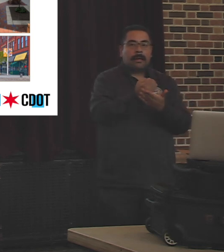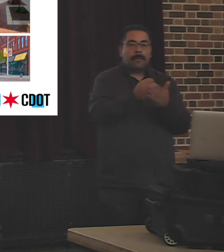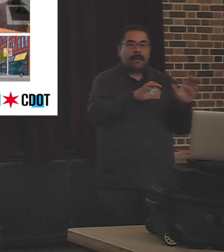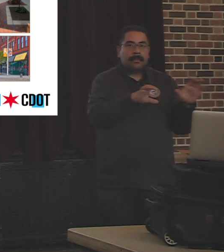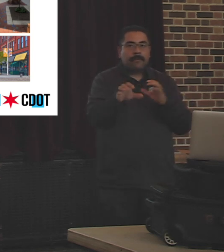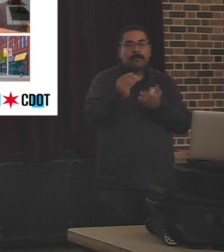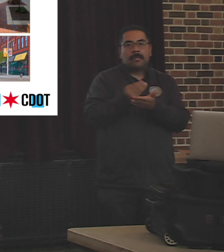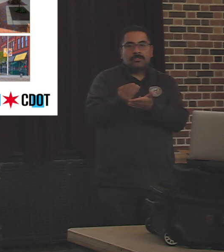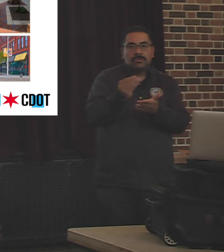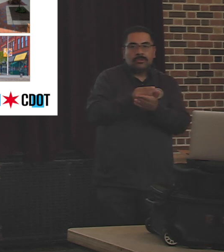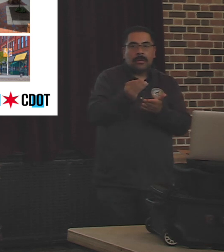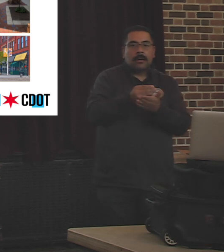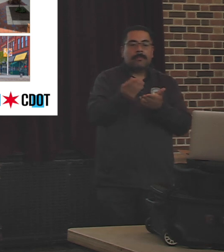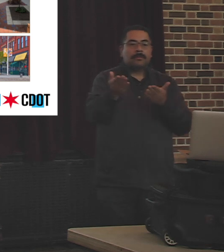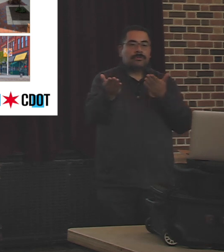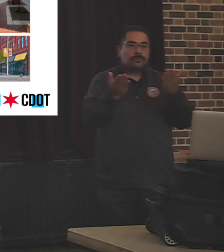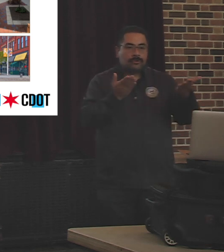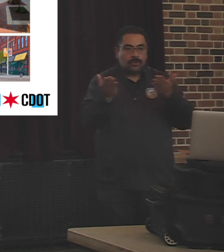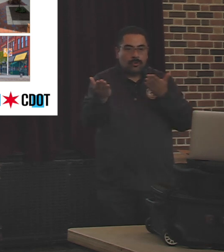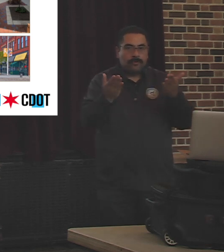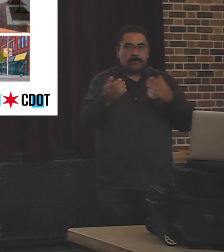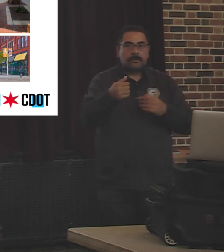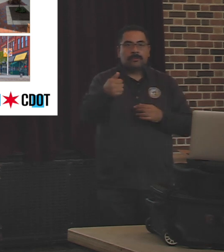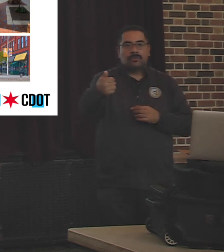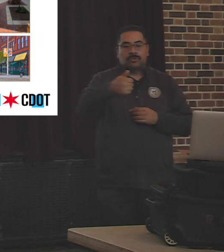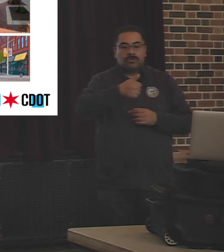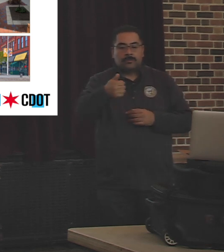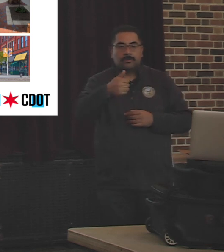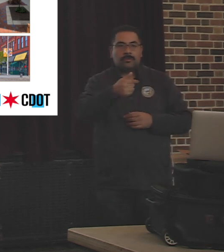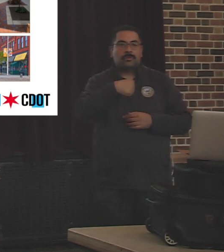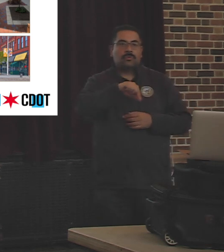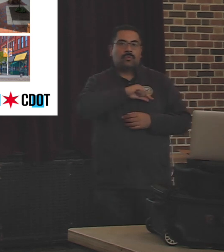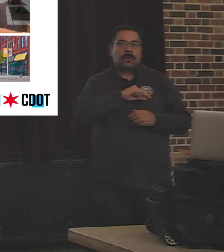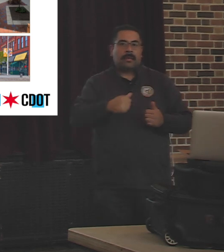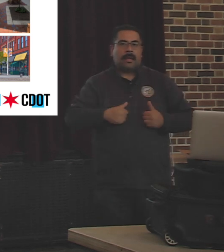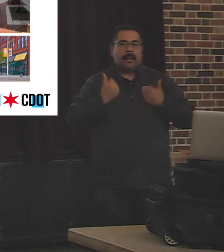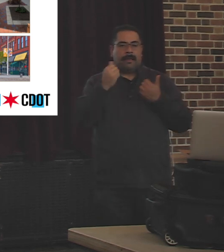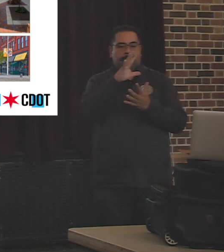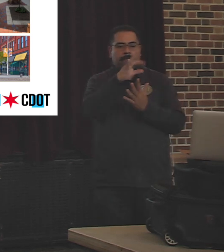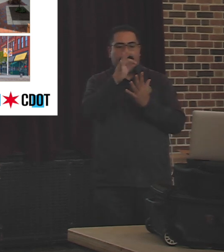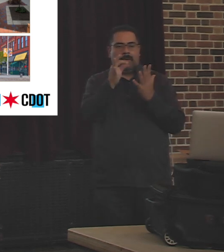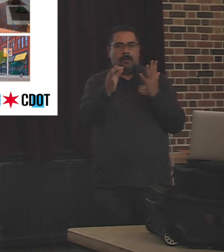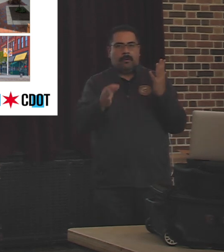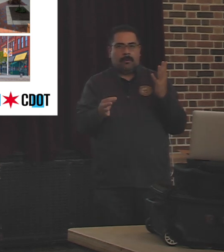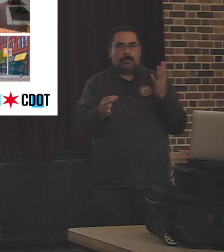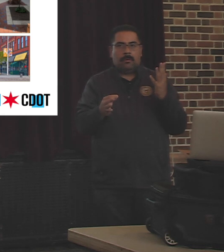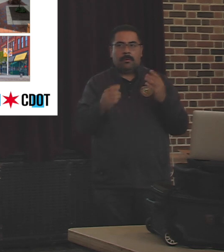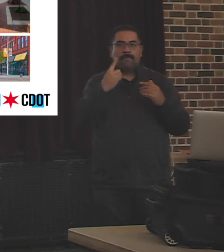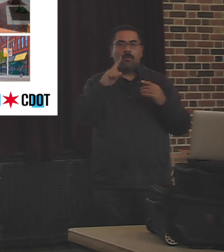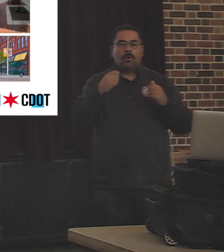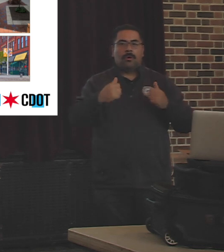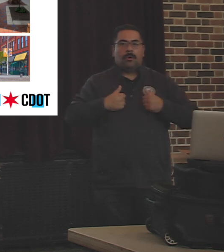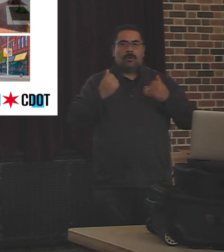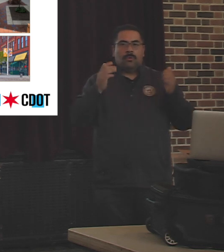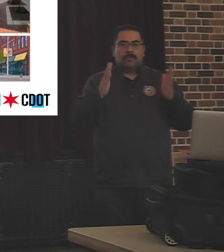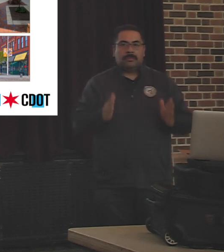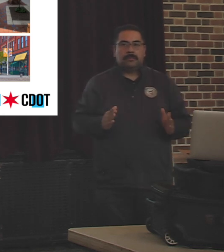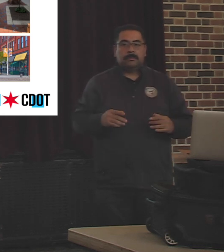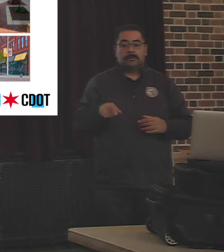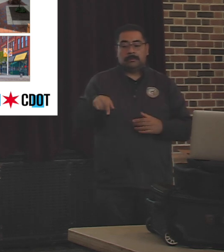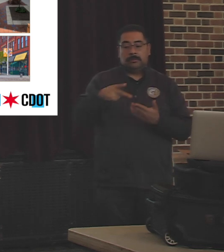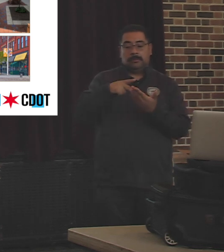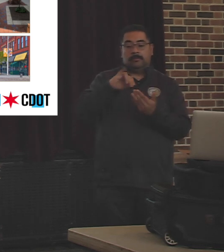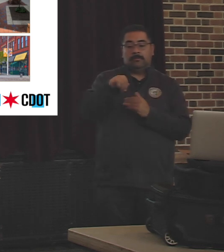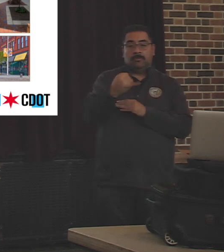shopping, services, transportation, and quality of life amenities for residents. This project